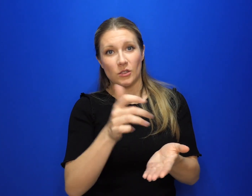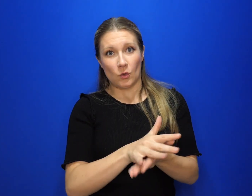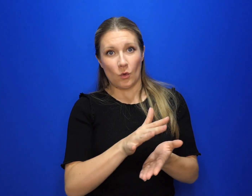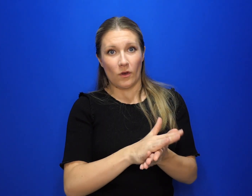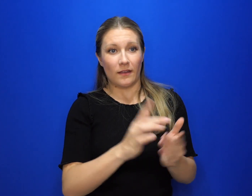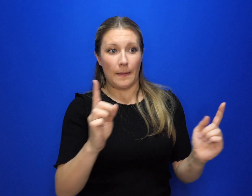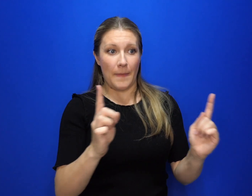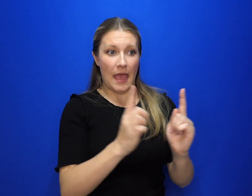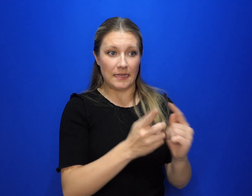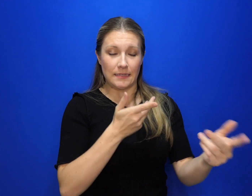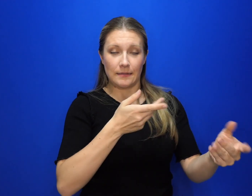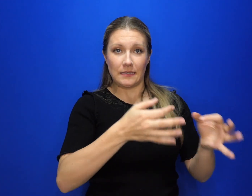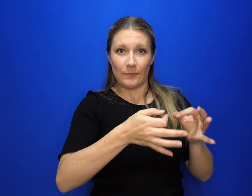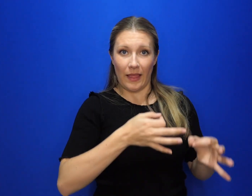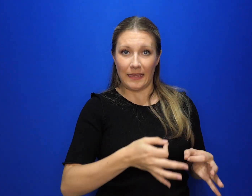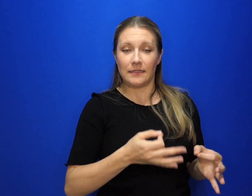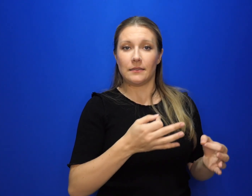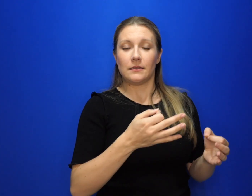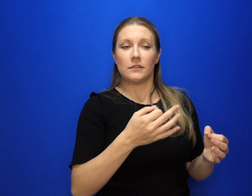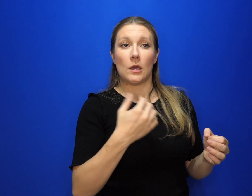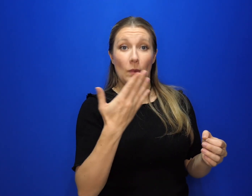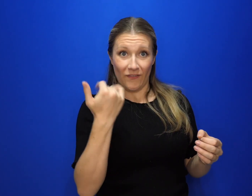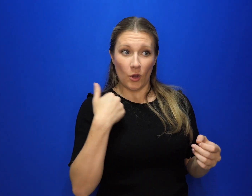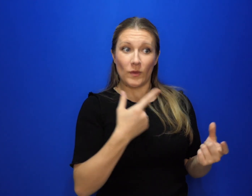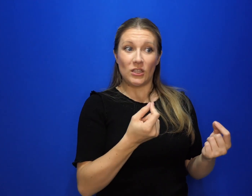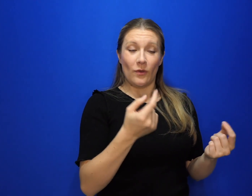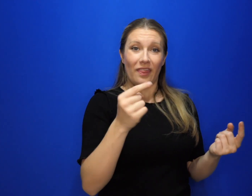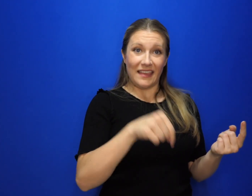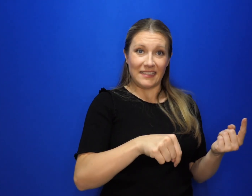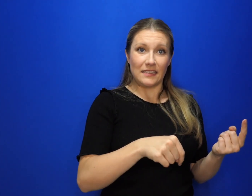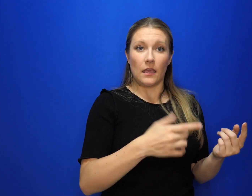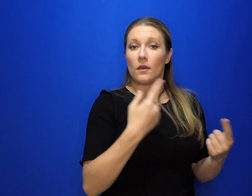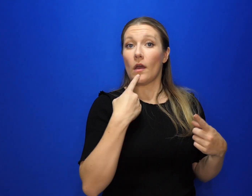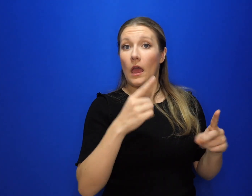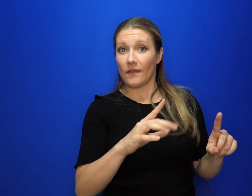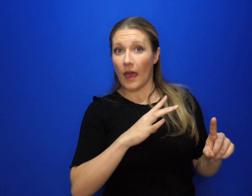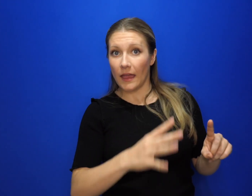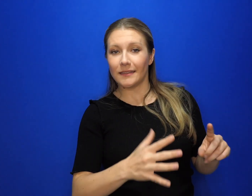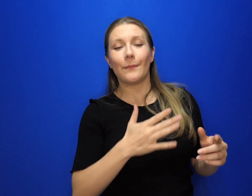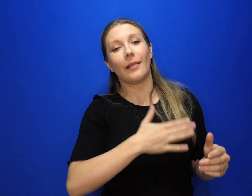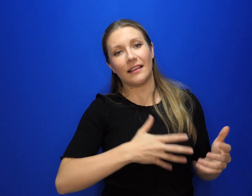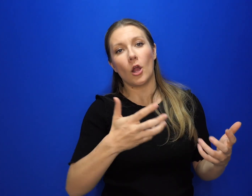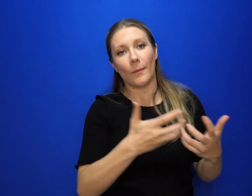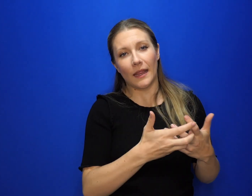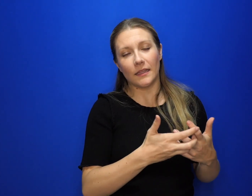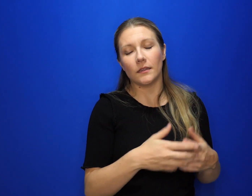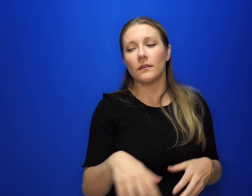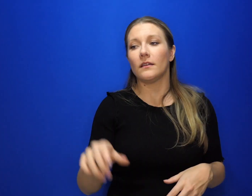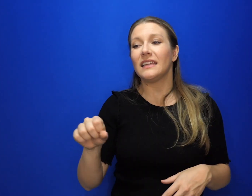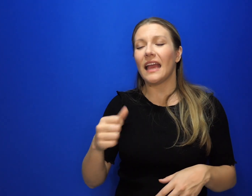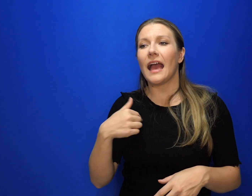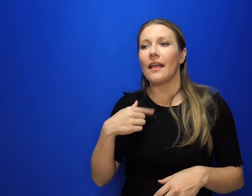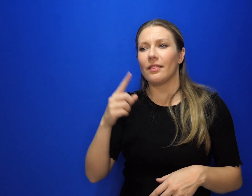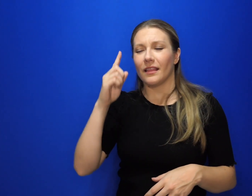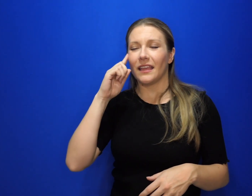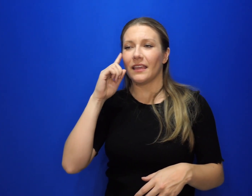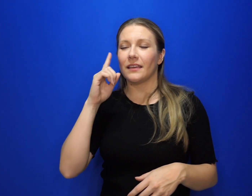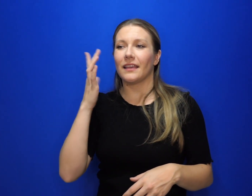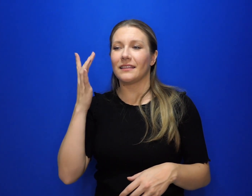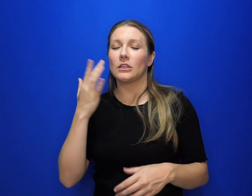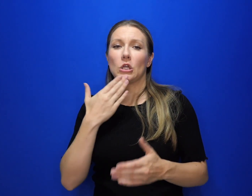is what we did. It is just fine. You know, please accommodate. I'm thinking that because like I'm looking at a question here.